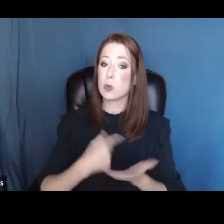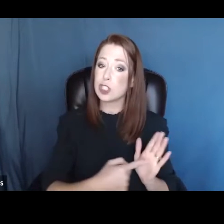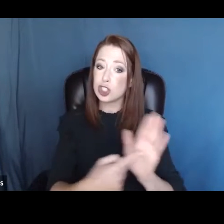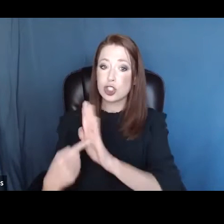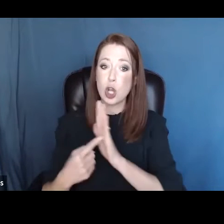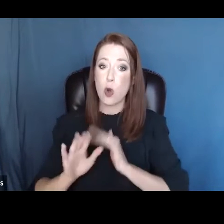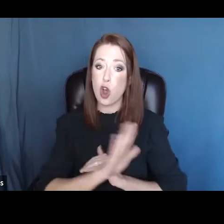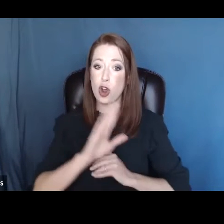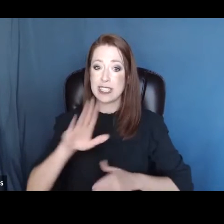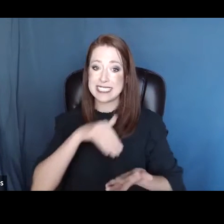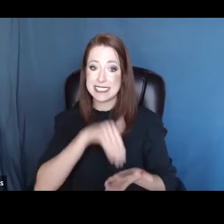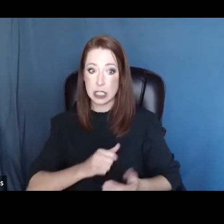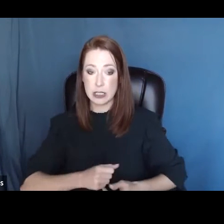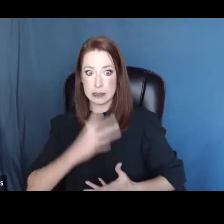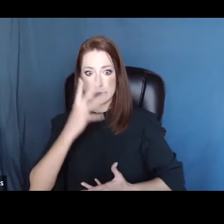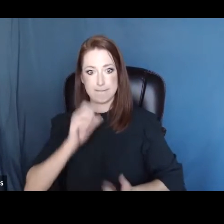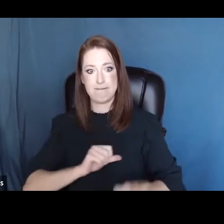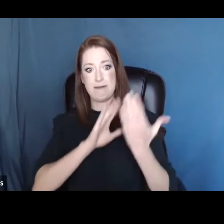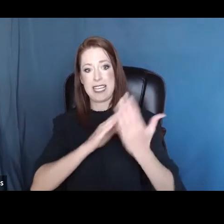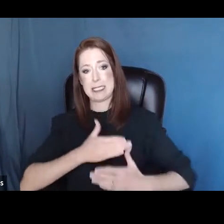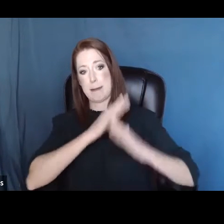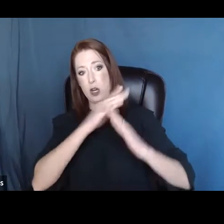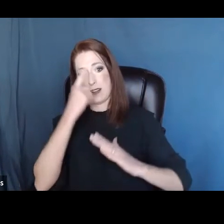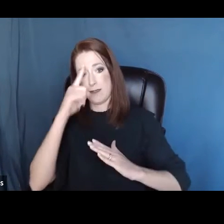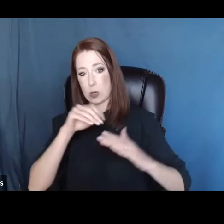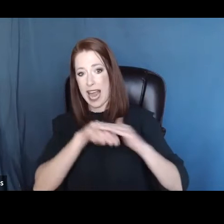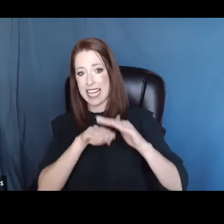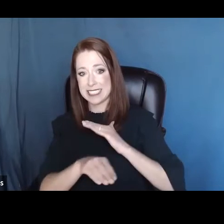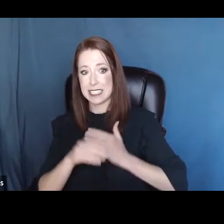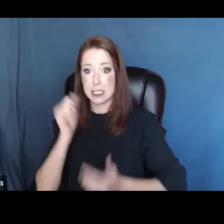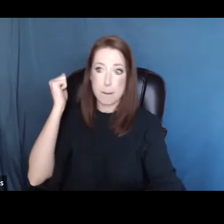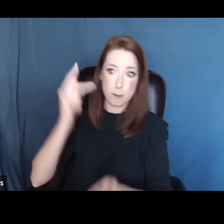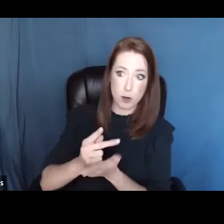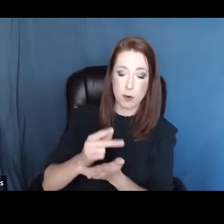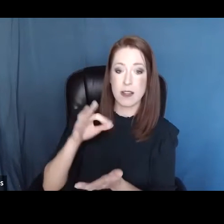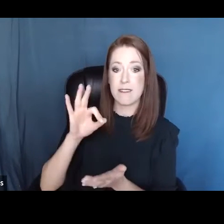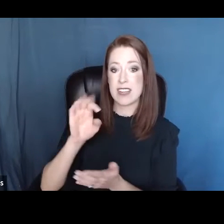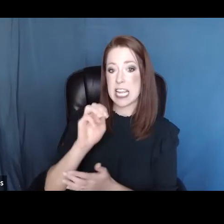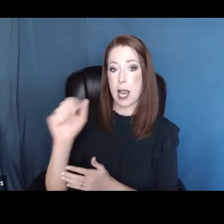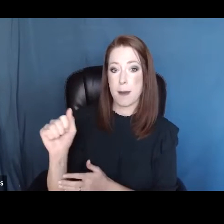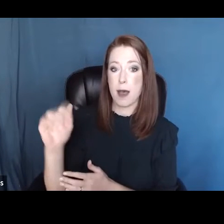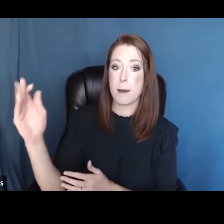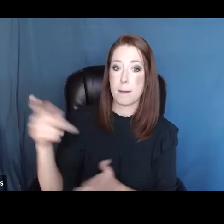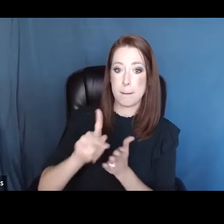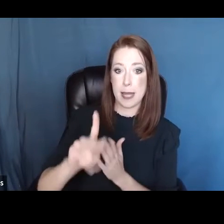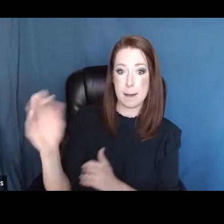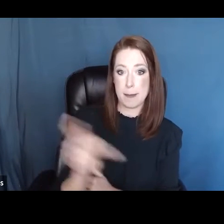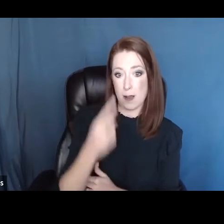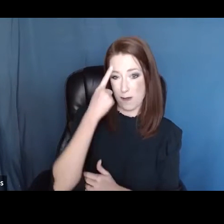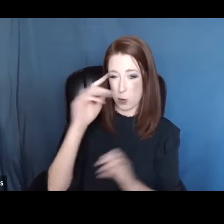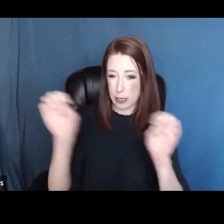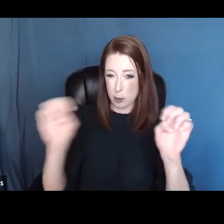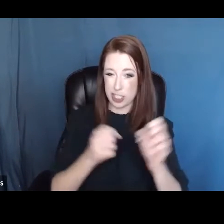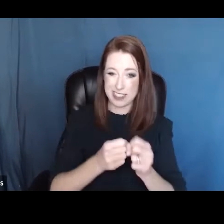her center faced in accessing approval for FEMA reimbursement for emergency transition. And